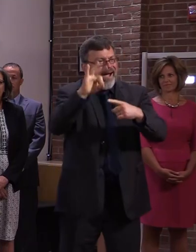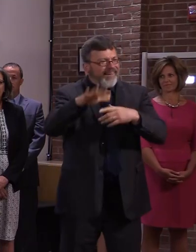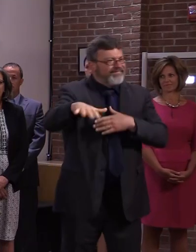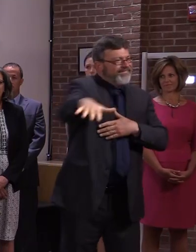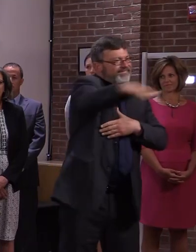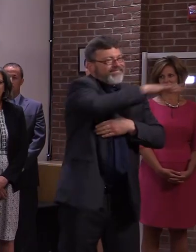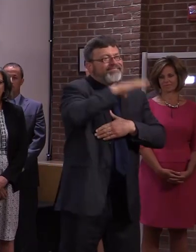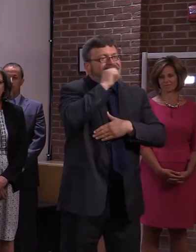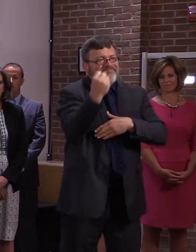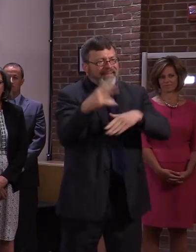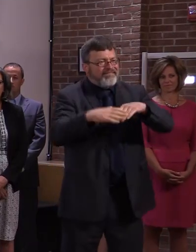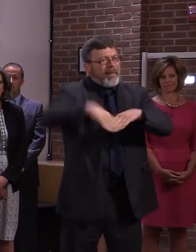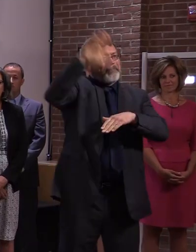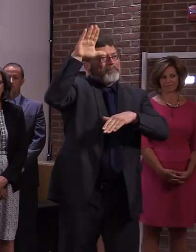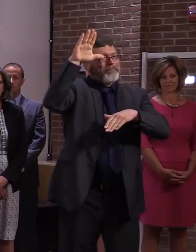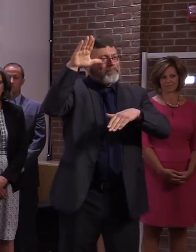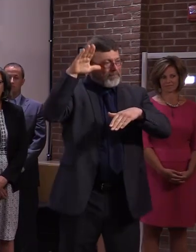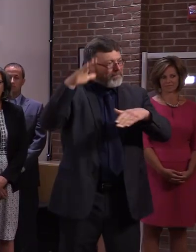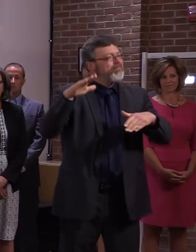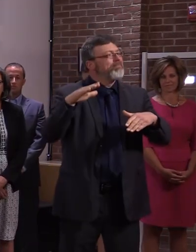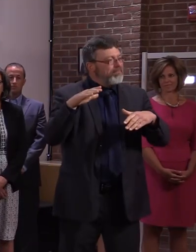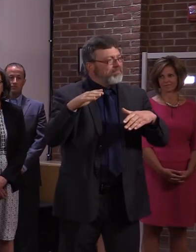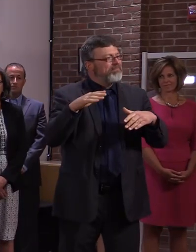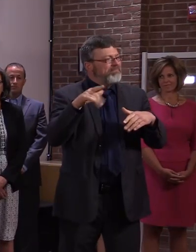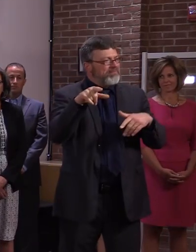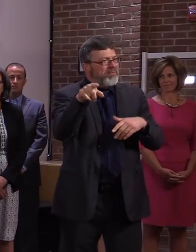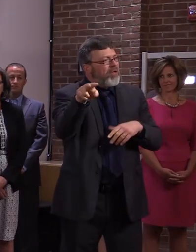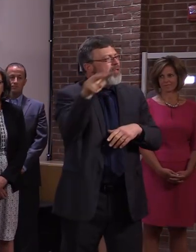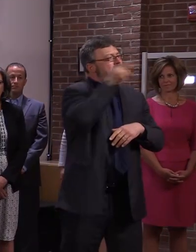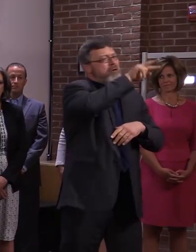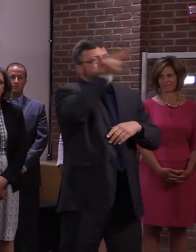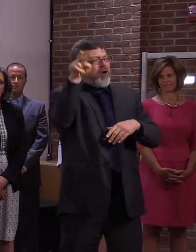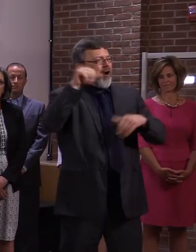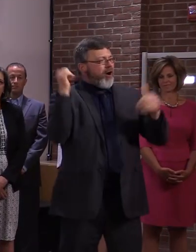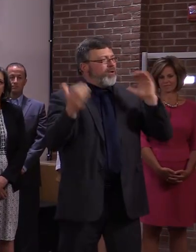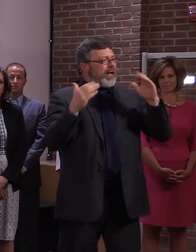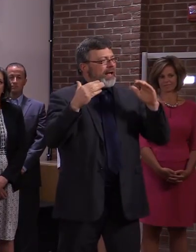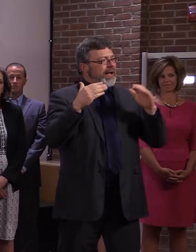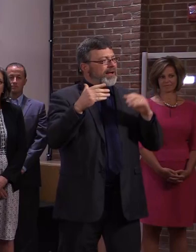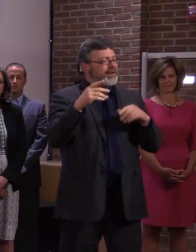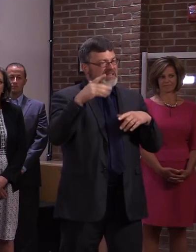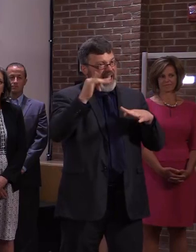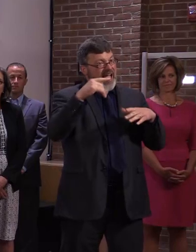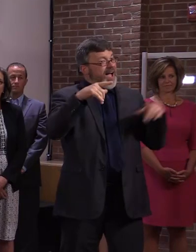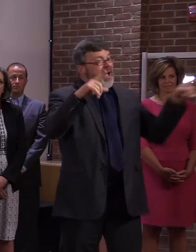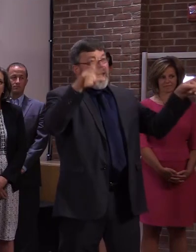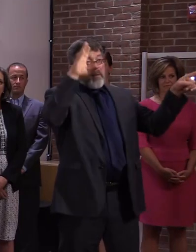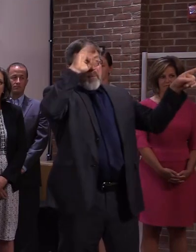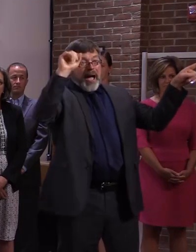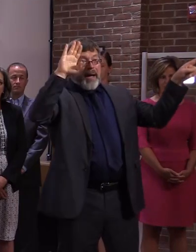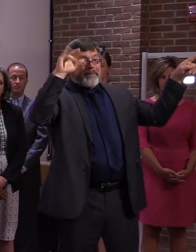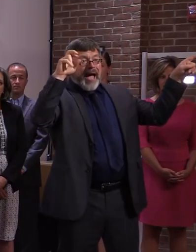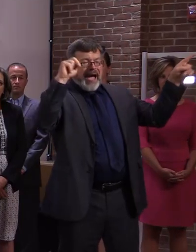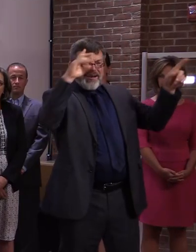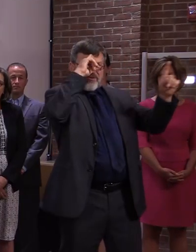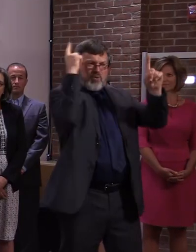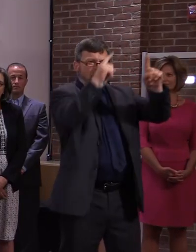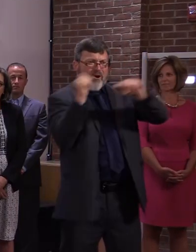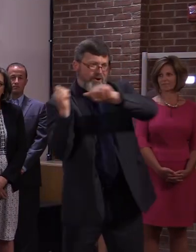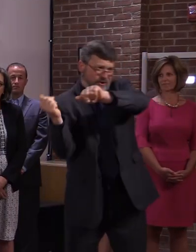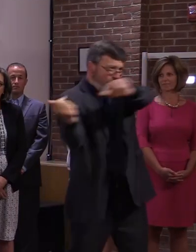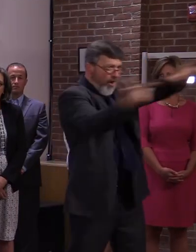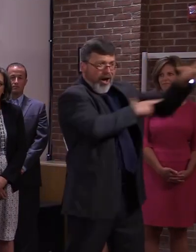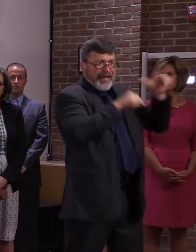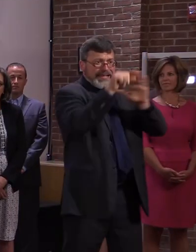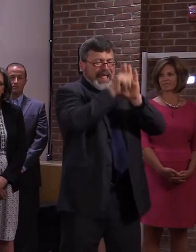In a fair comparison to President Biden's goal of 70% of Americans over the age of 18 by July 4th,